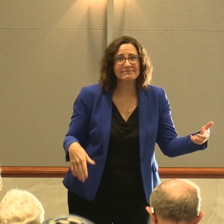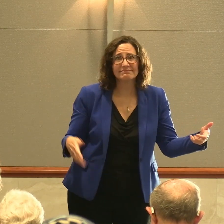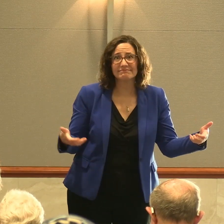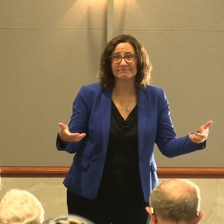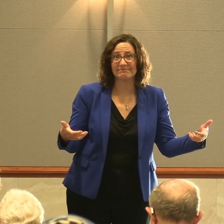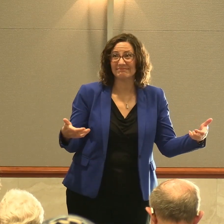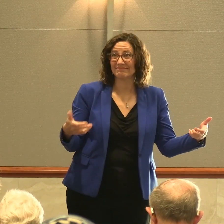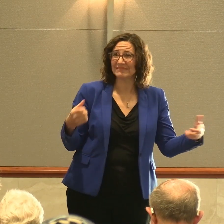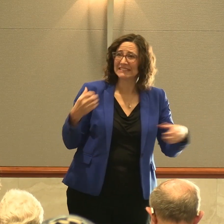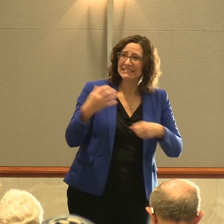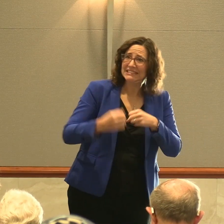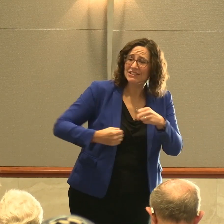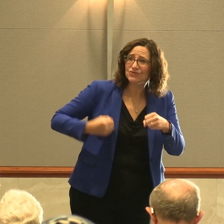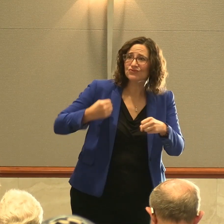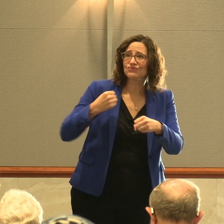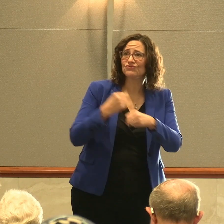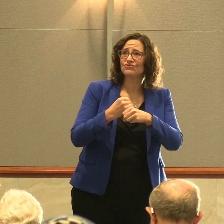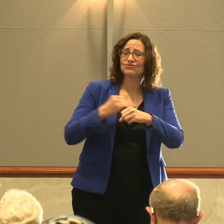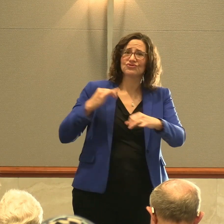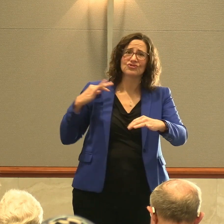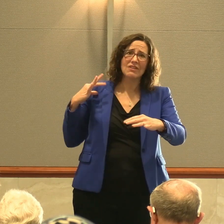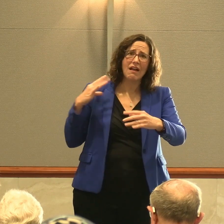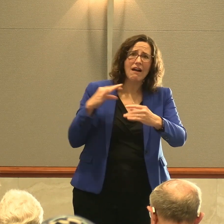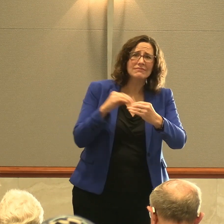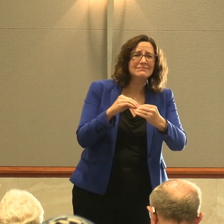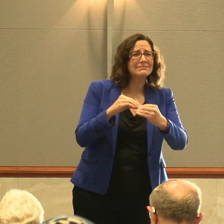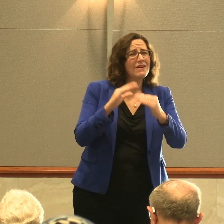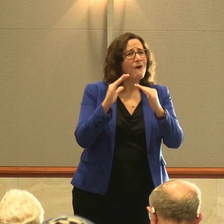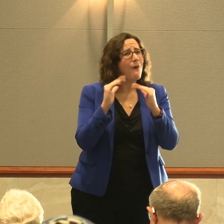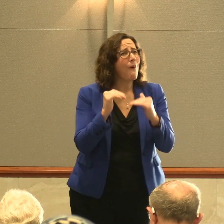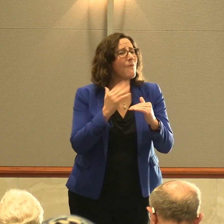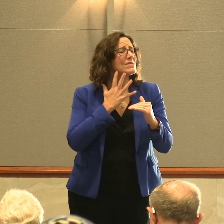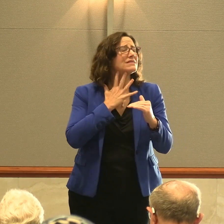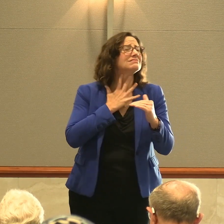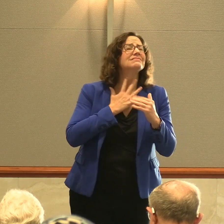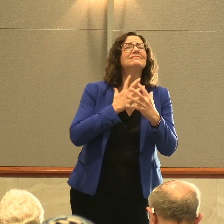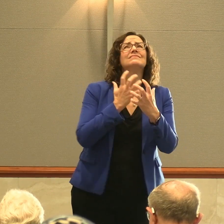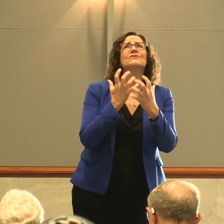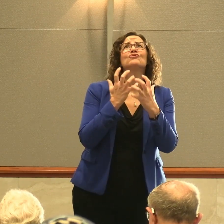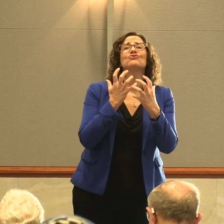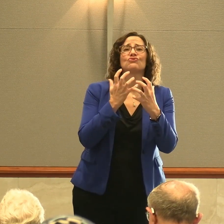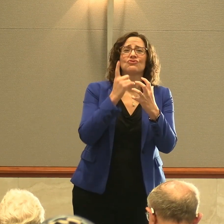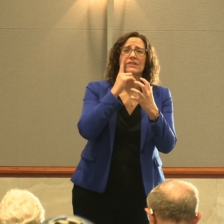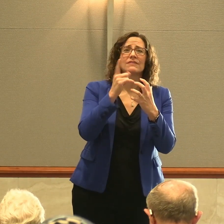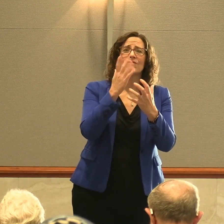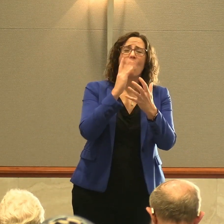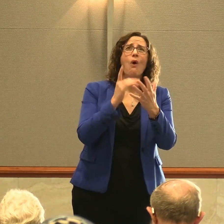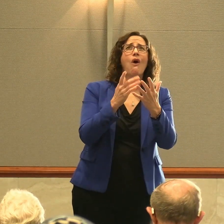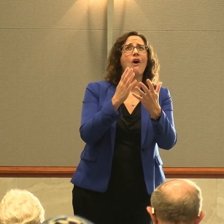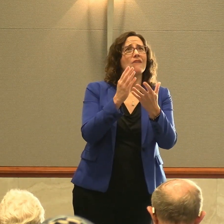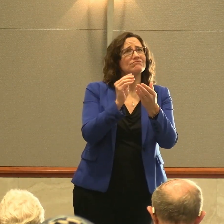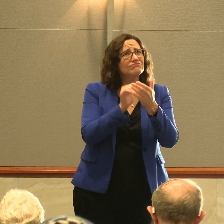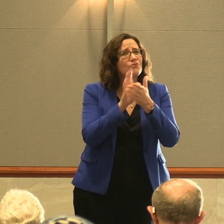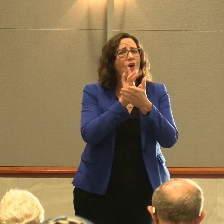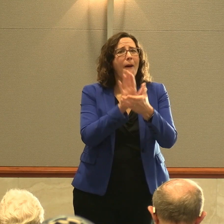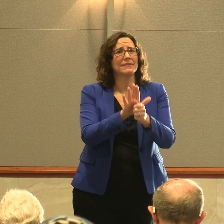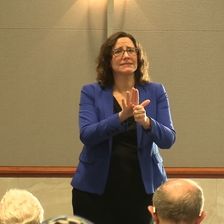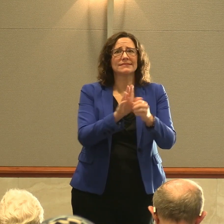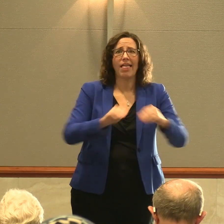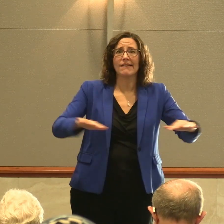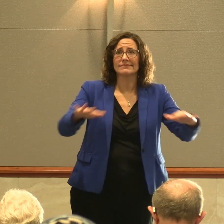years, generations of longing, hoping, yearning for the Promised Land, the